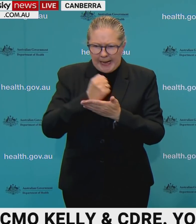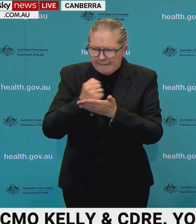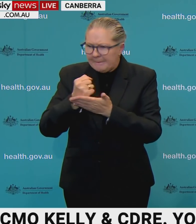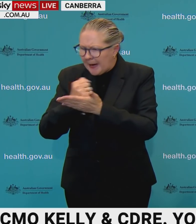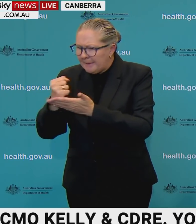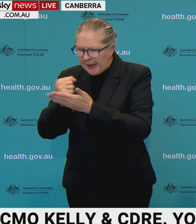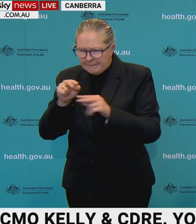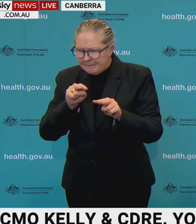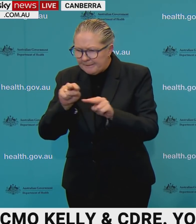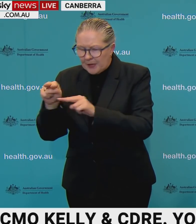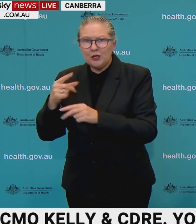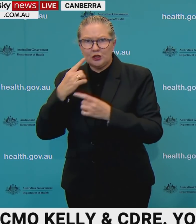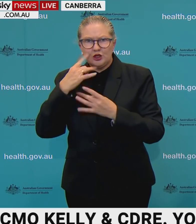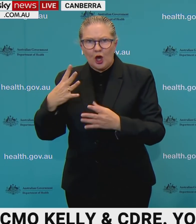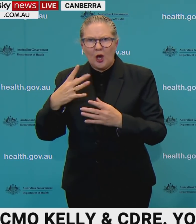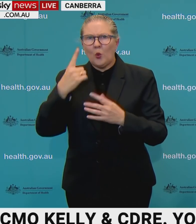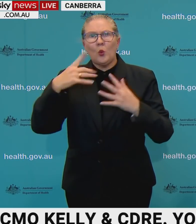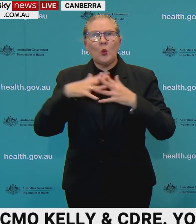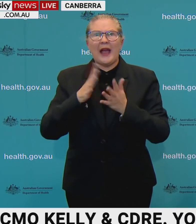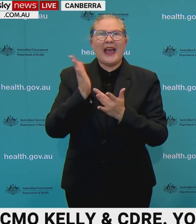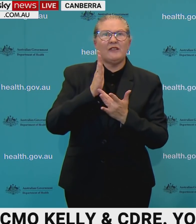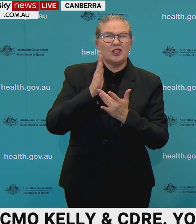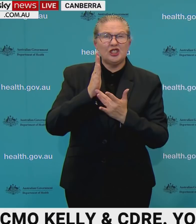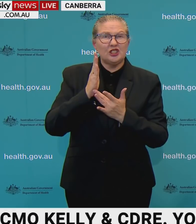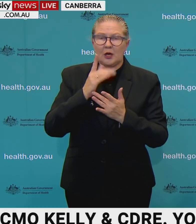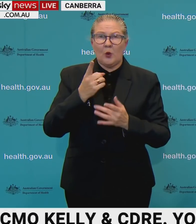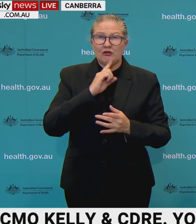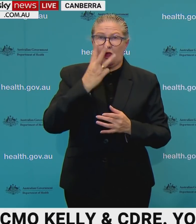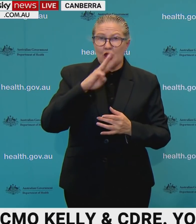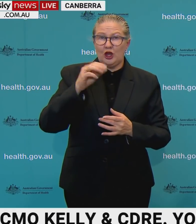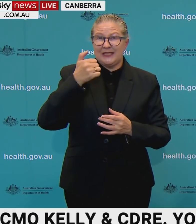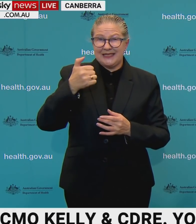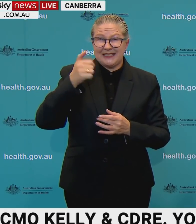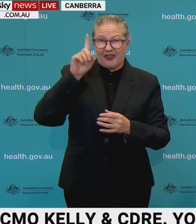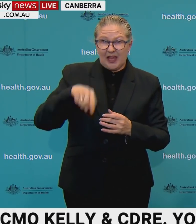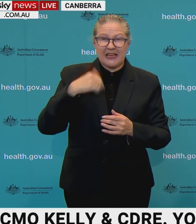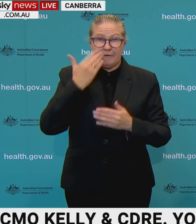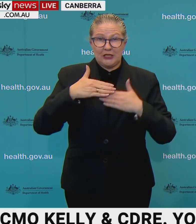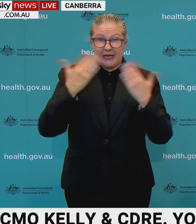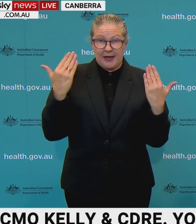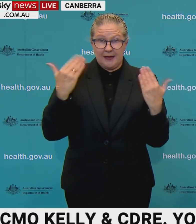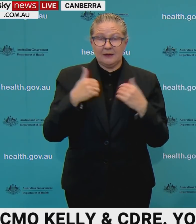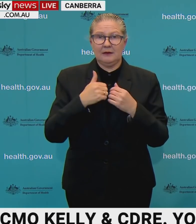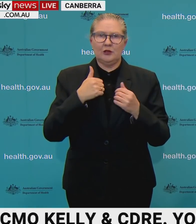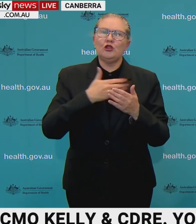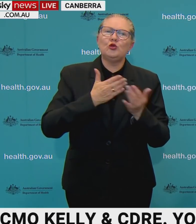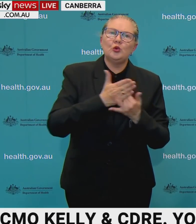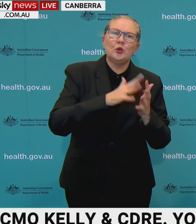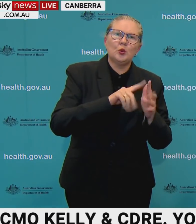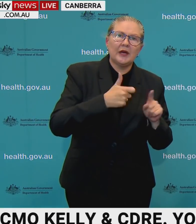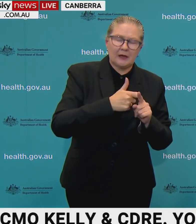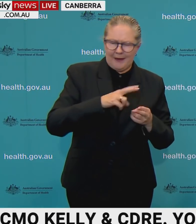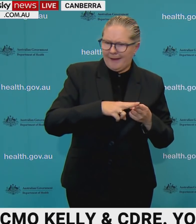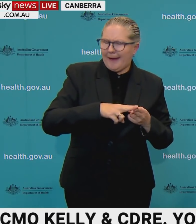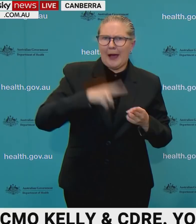significant increase in our weekday average, now 136,000 doses per weekday, which is up 28,000 doses from the